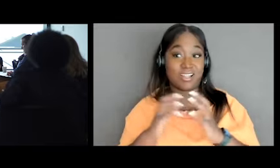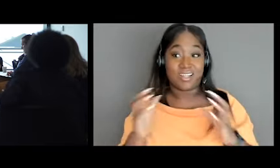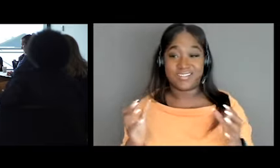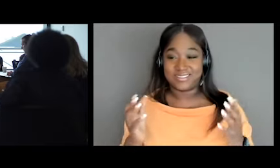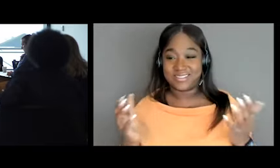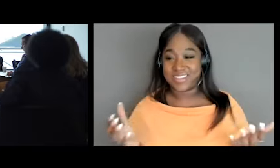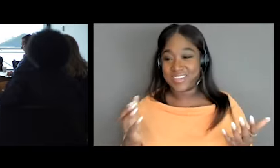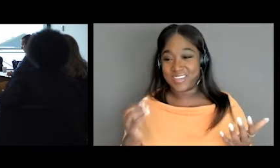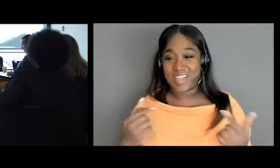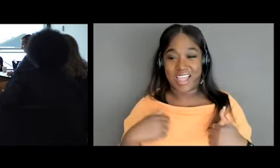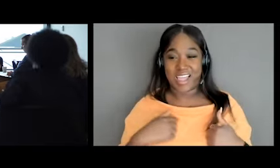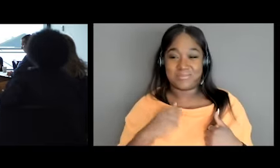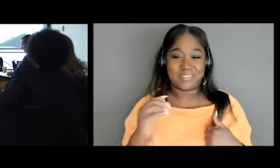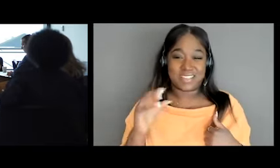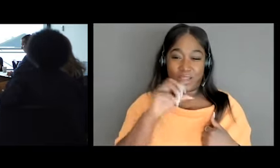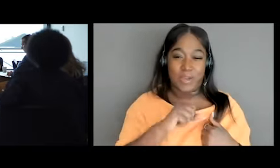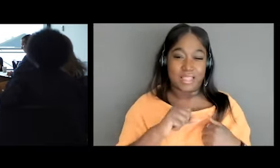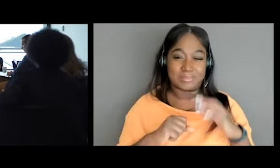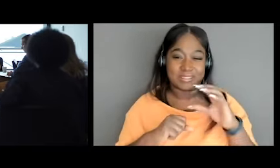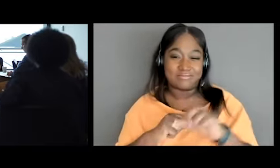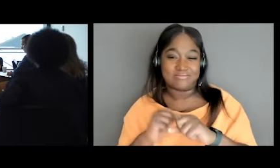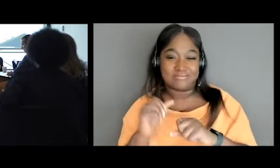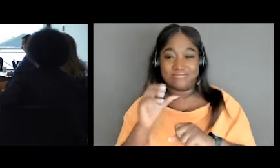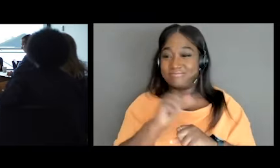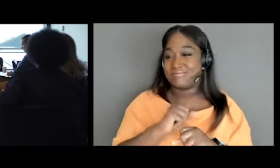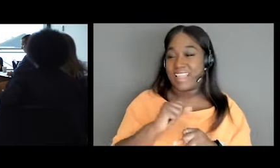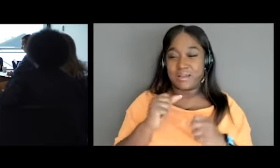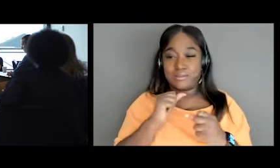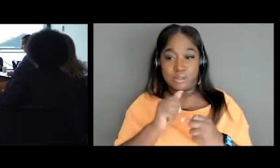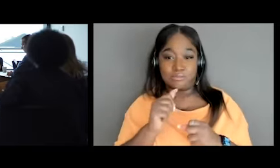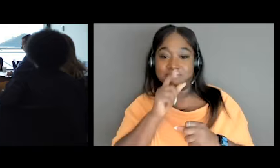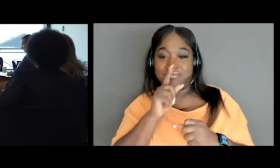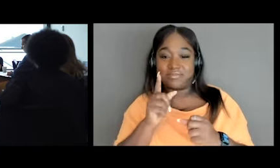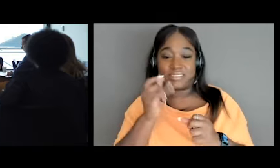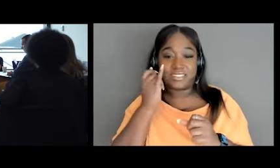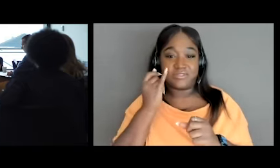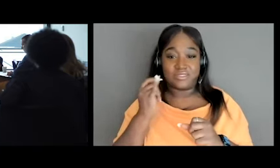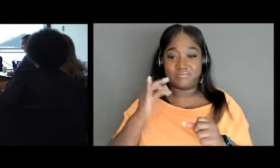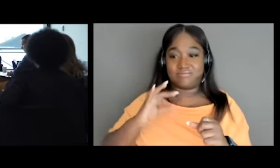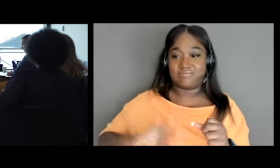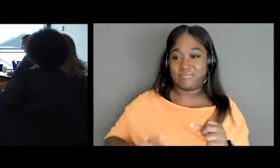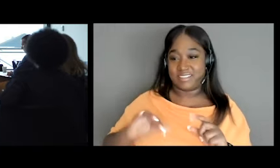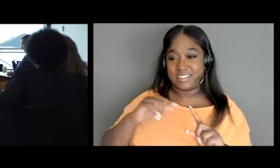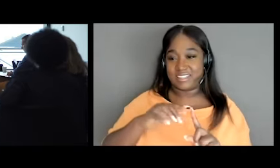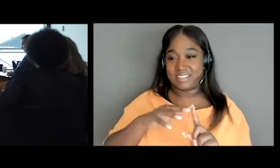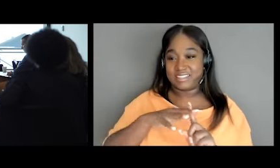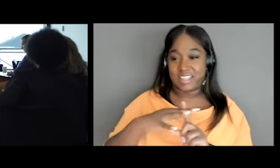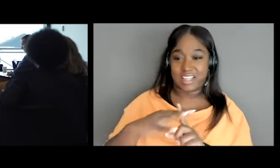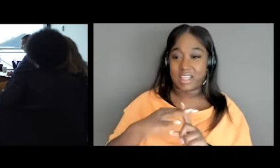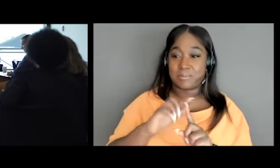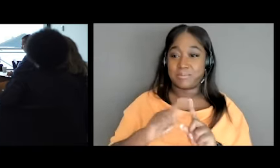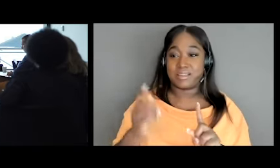and I don't know how useful it is in this context, but it seems like the low